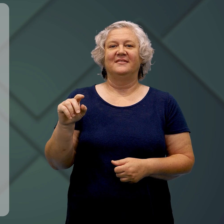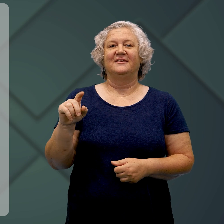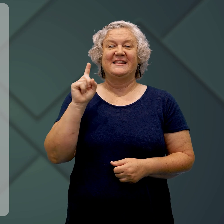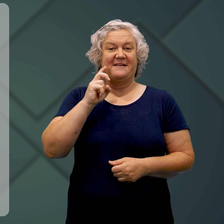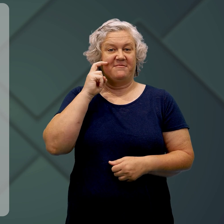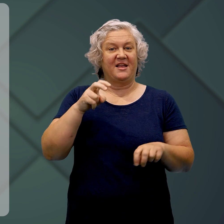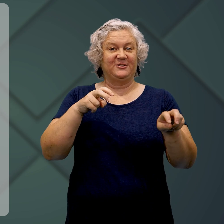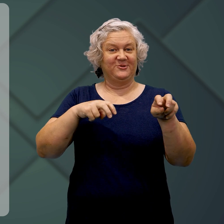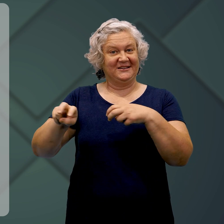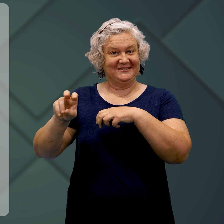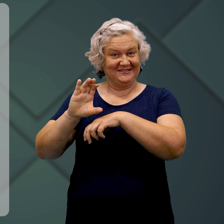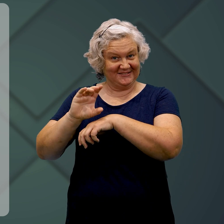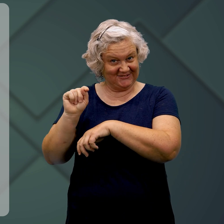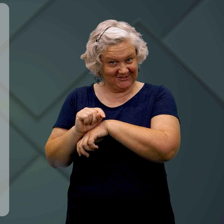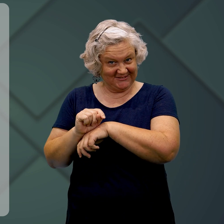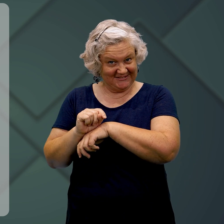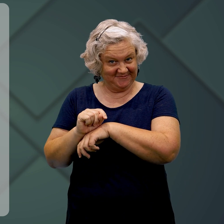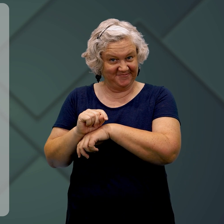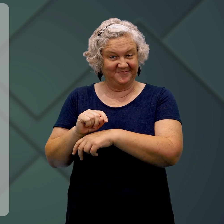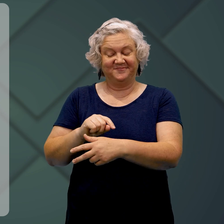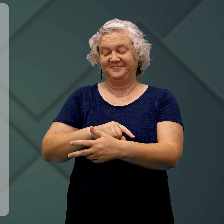I'm the Deafblind Transition Consultant.